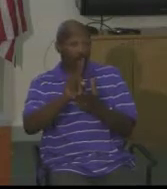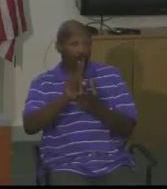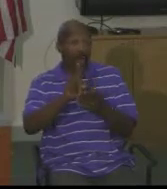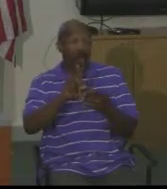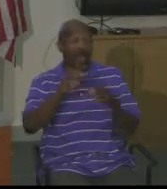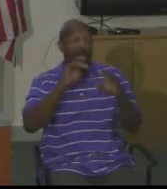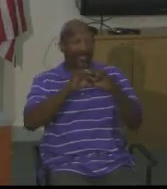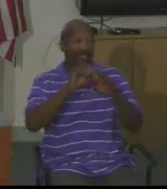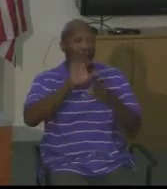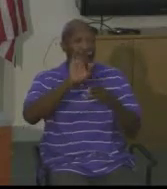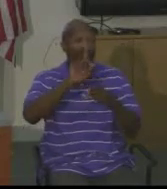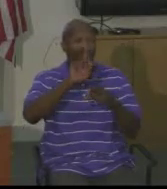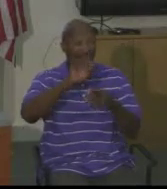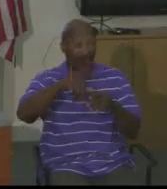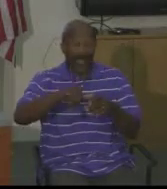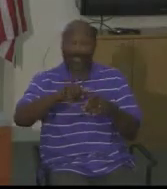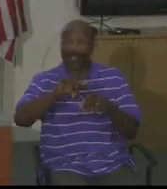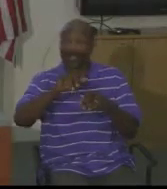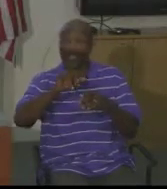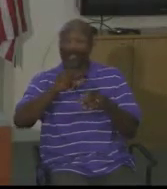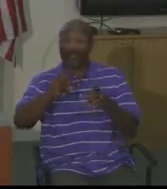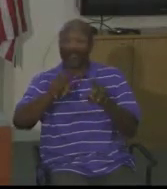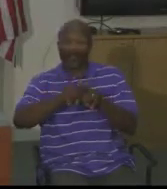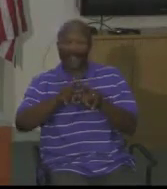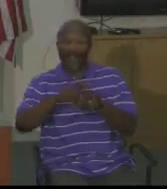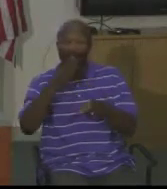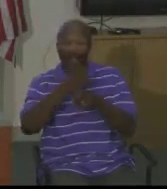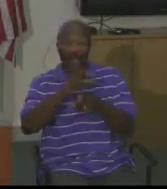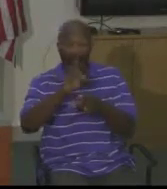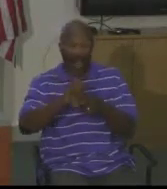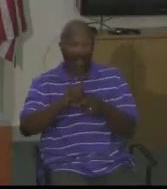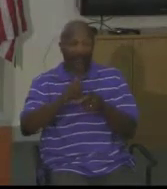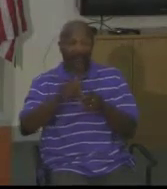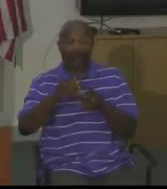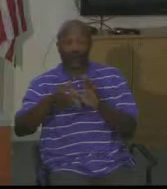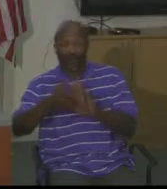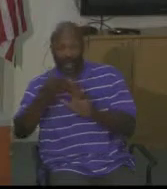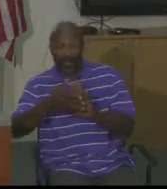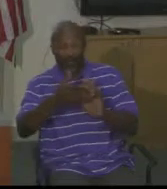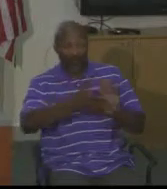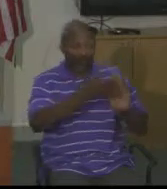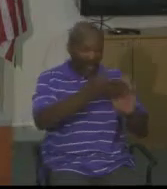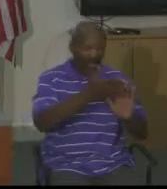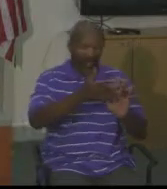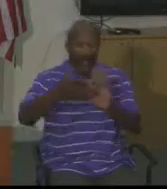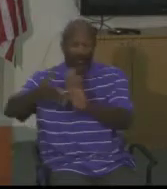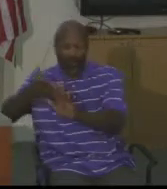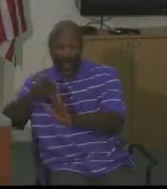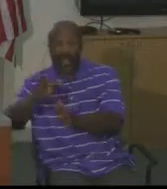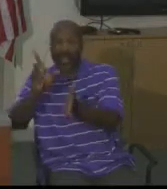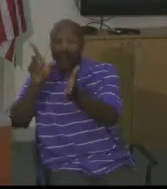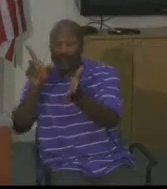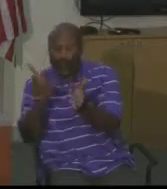floppy drive, at the same time you were operating the hard drive, at the same time you were trying to print,